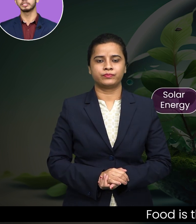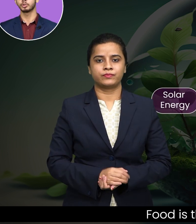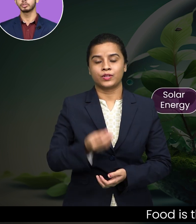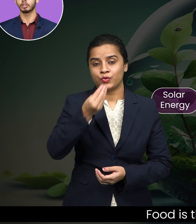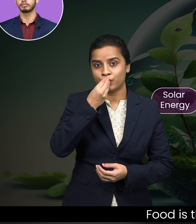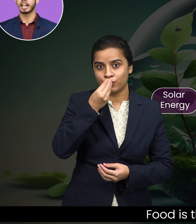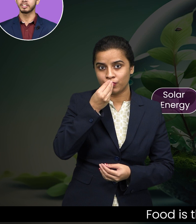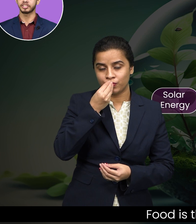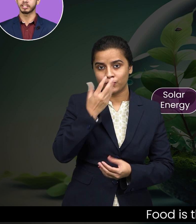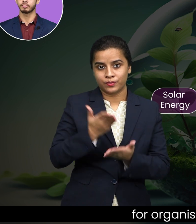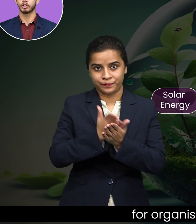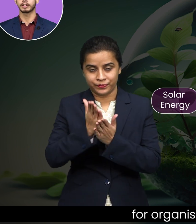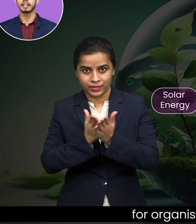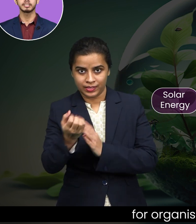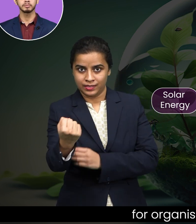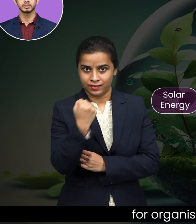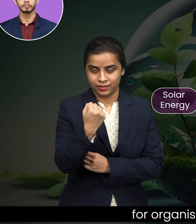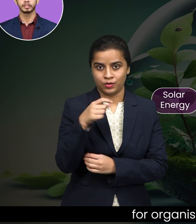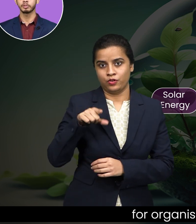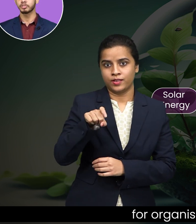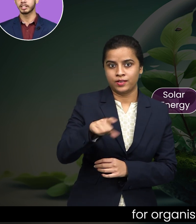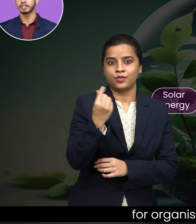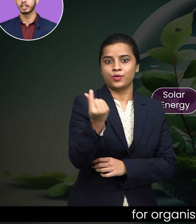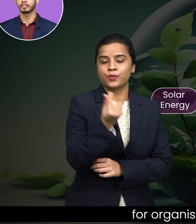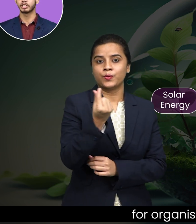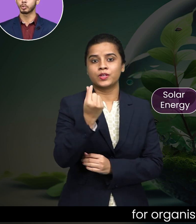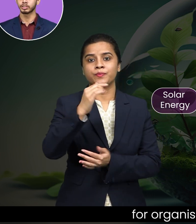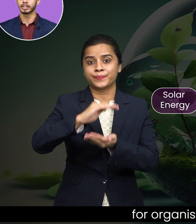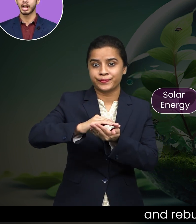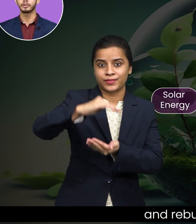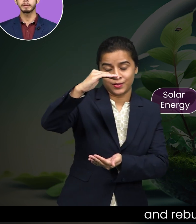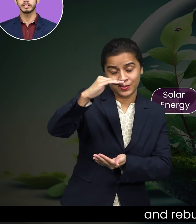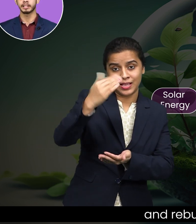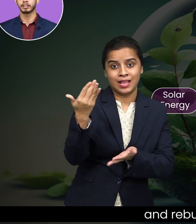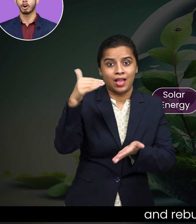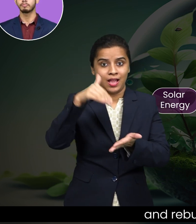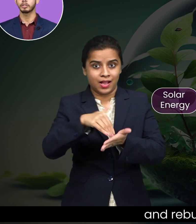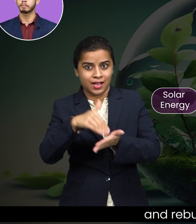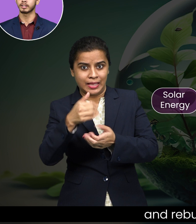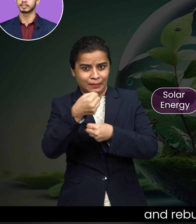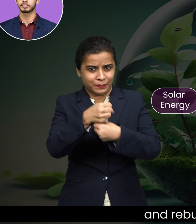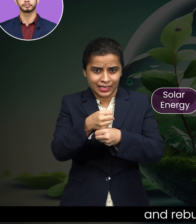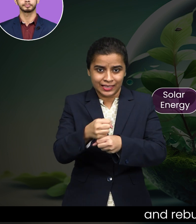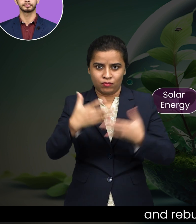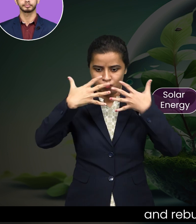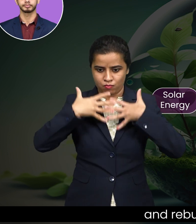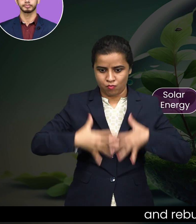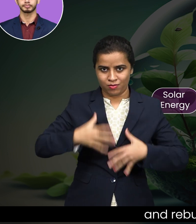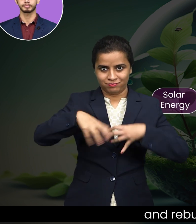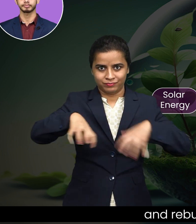Food is the source of energy for organisms used in the growth and rebuilding of body parts.